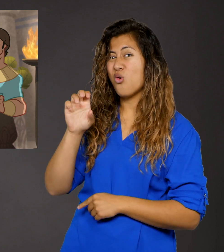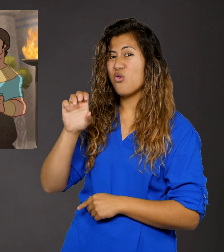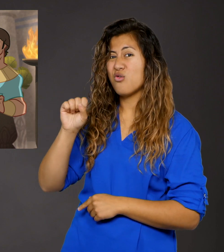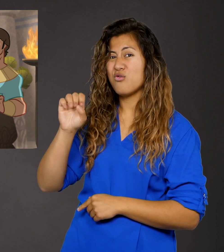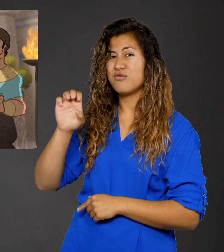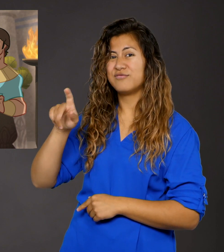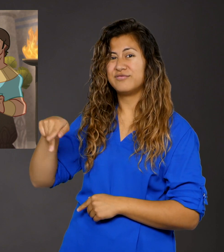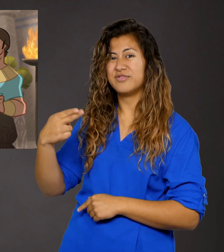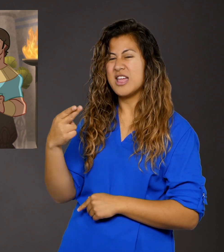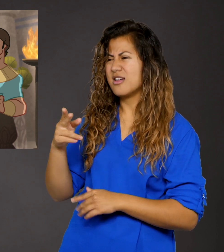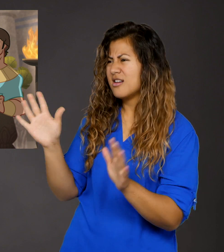Joseph told her no.